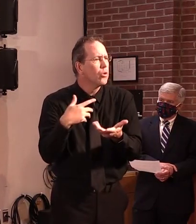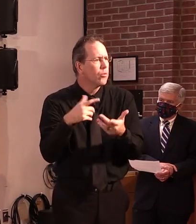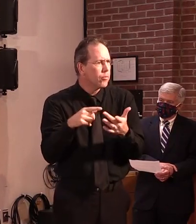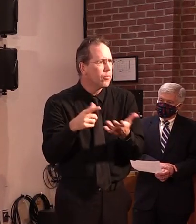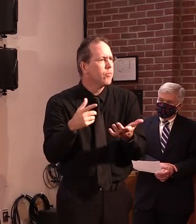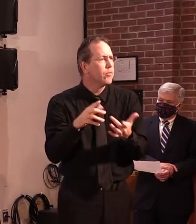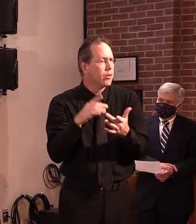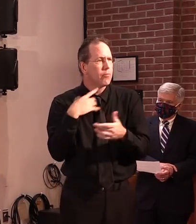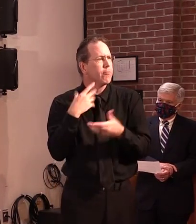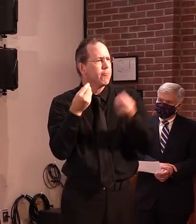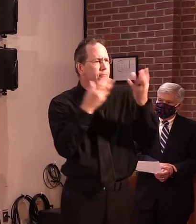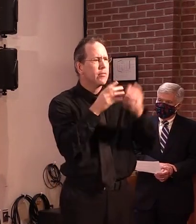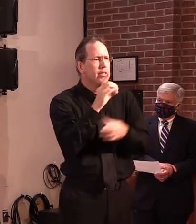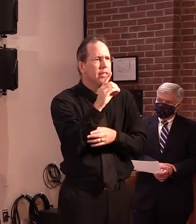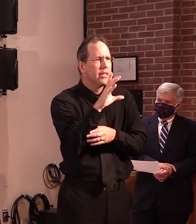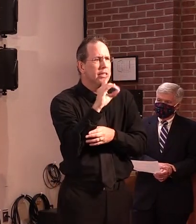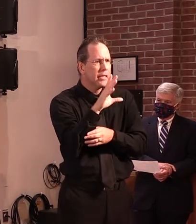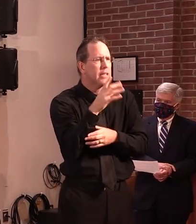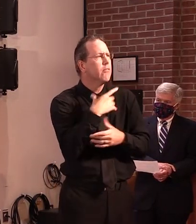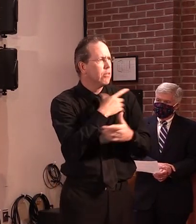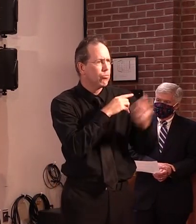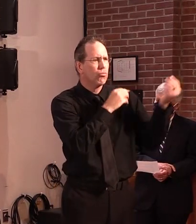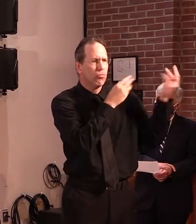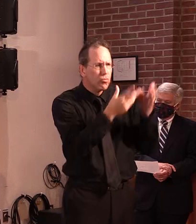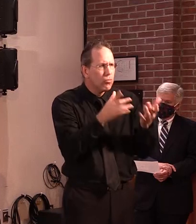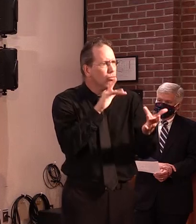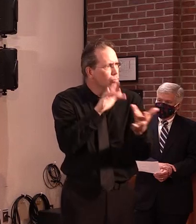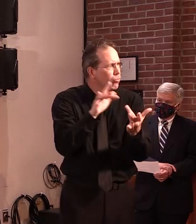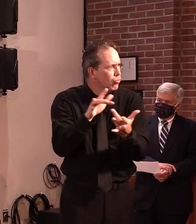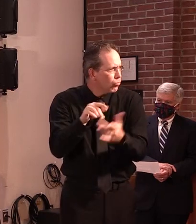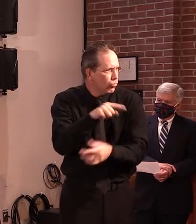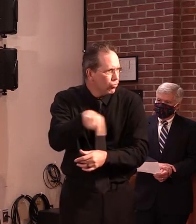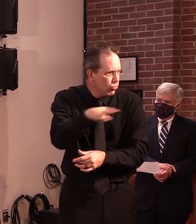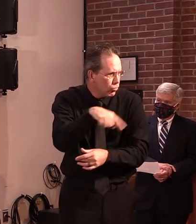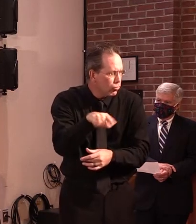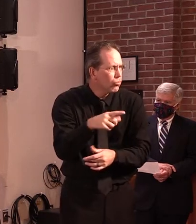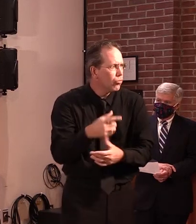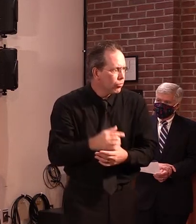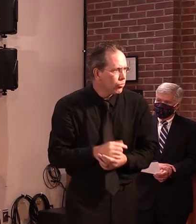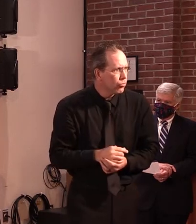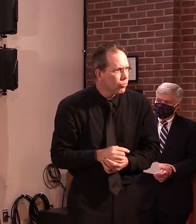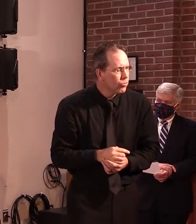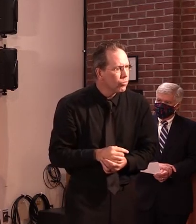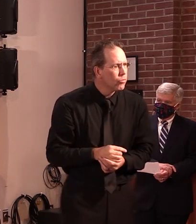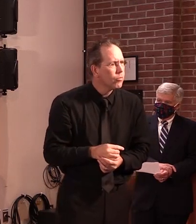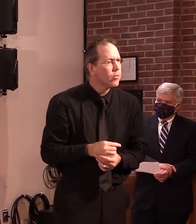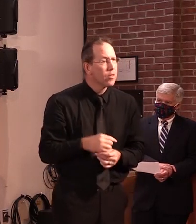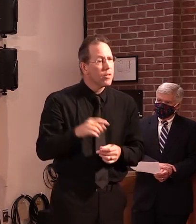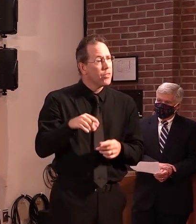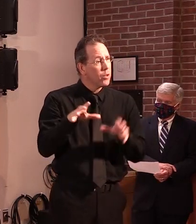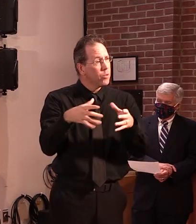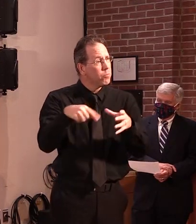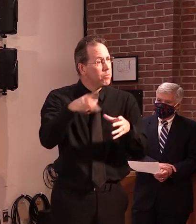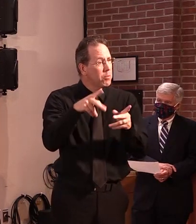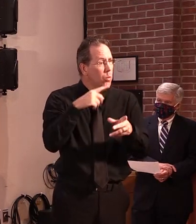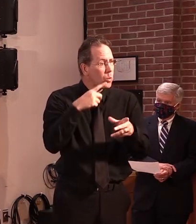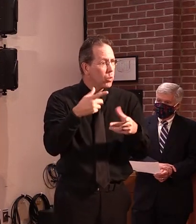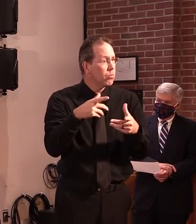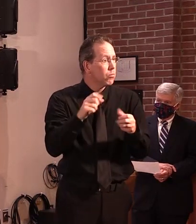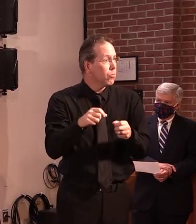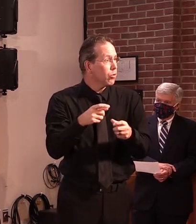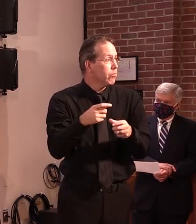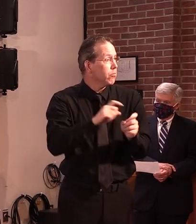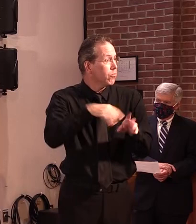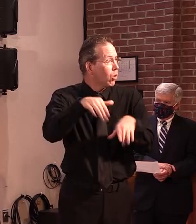are reinforcing here in Vermont, may have the opportunity to get tested, but they